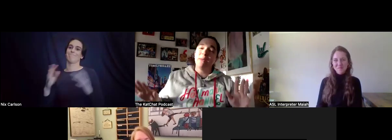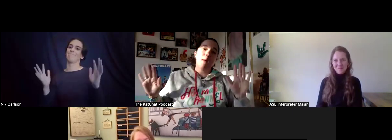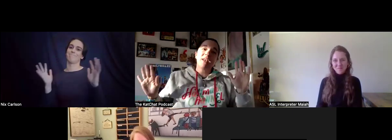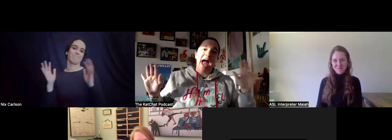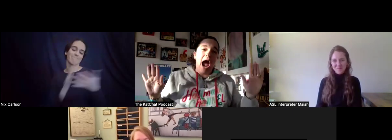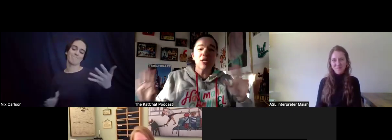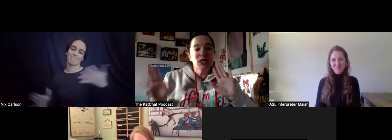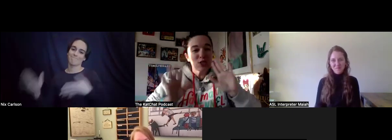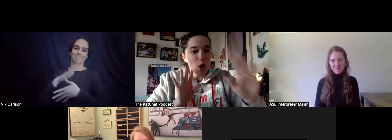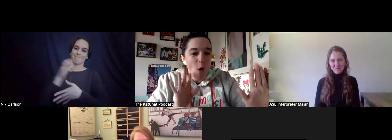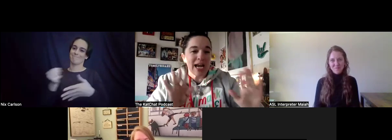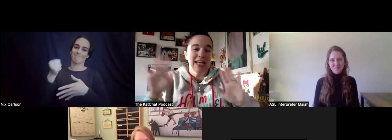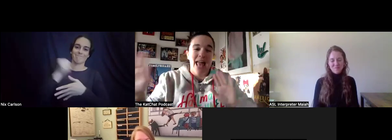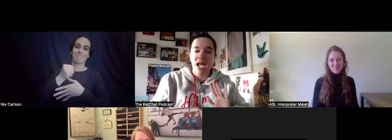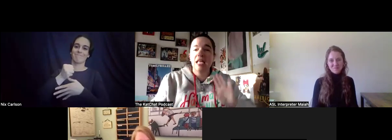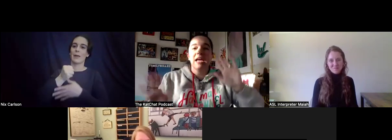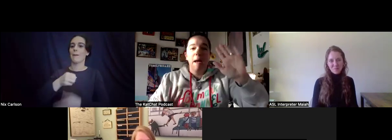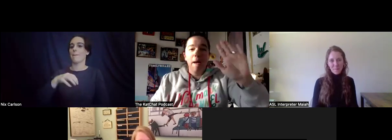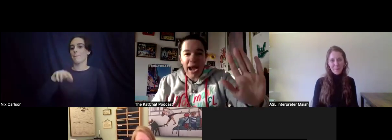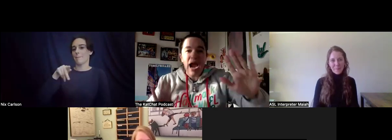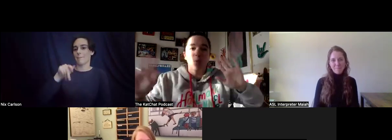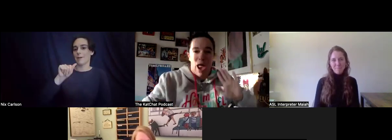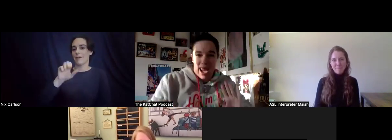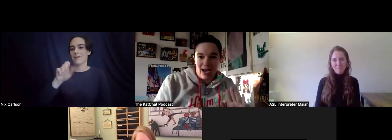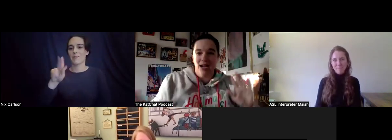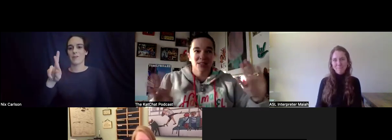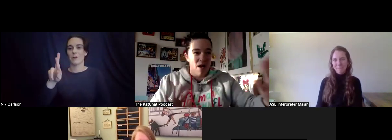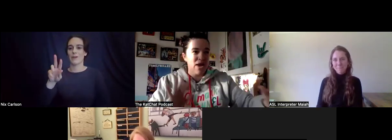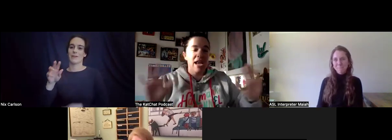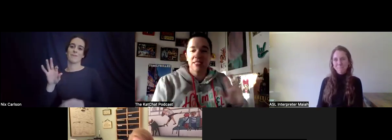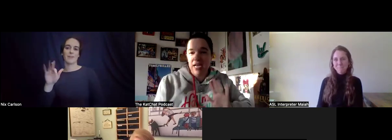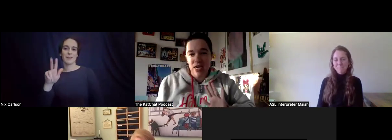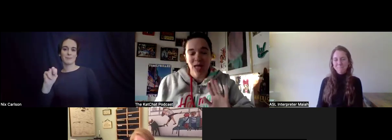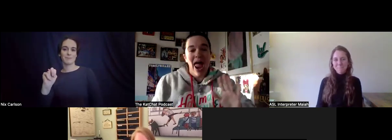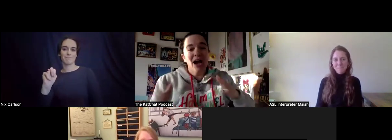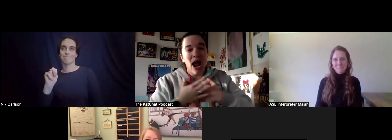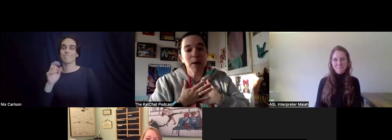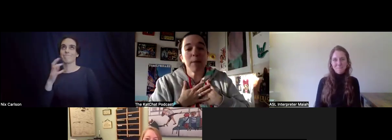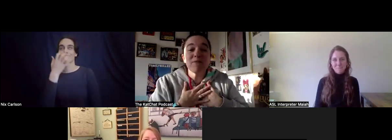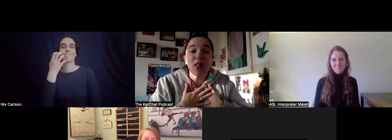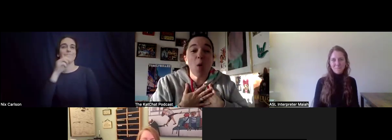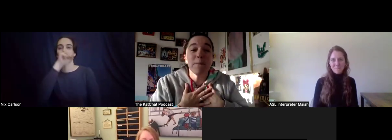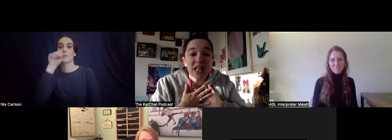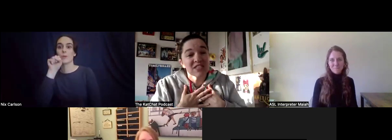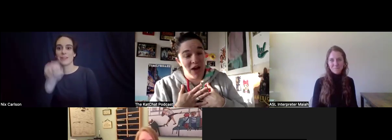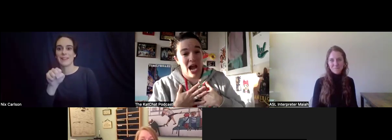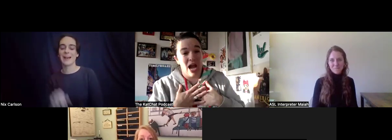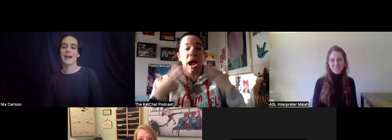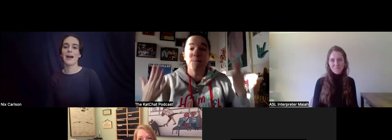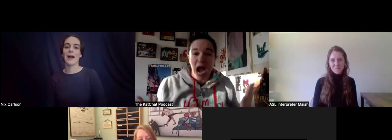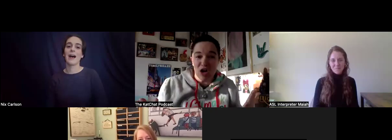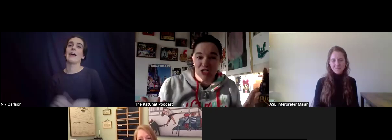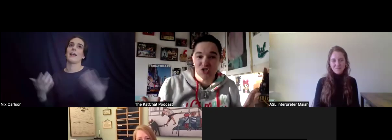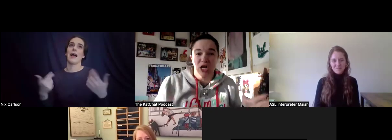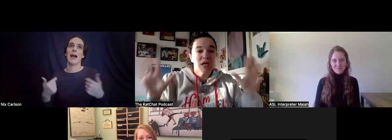fan. I mean, I would not join any bandwagon of any team, and I'm a Buffalo Bills fan